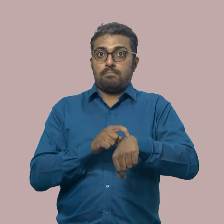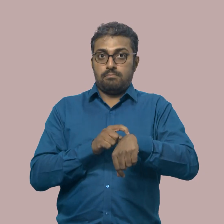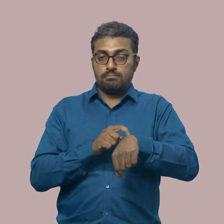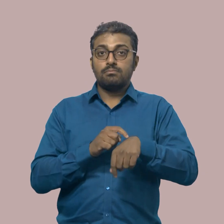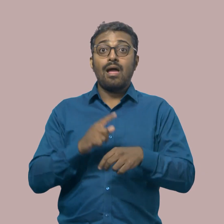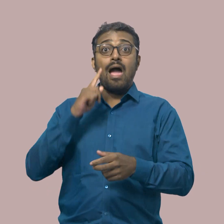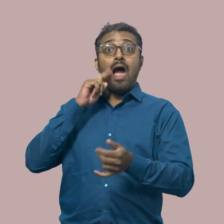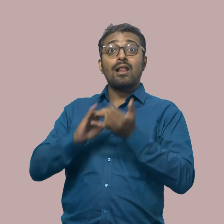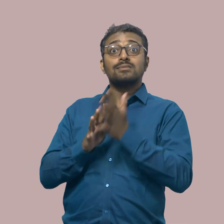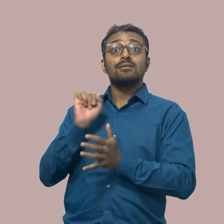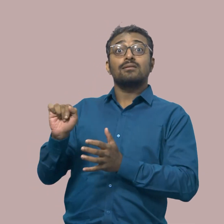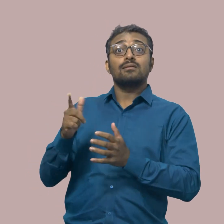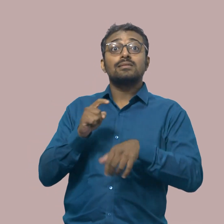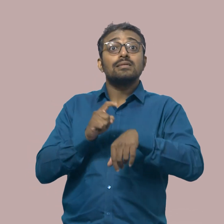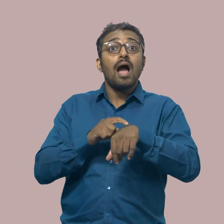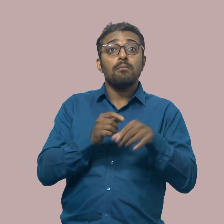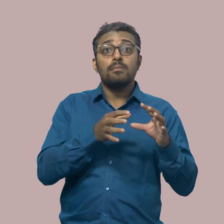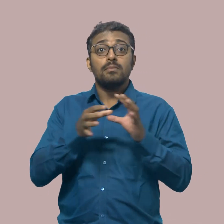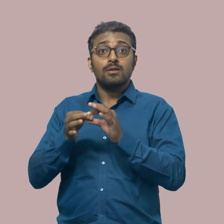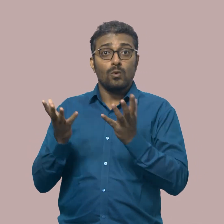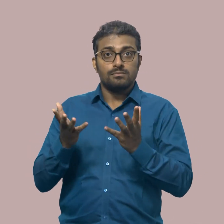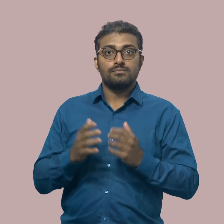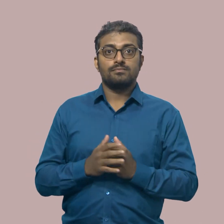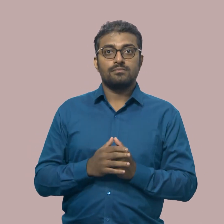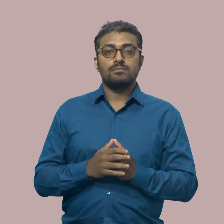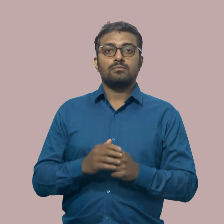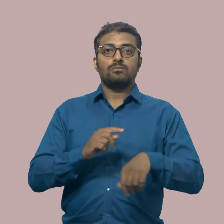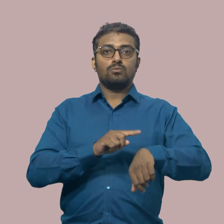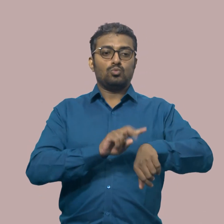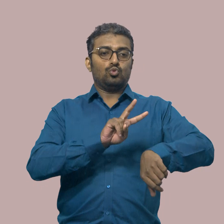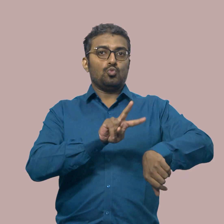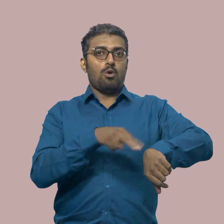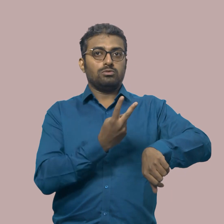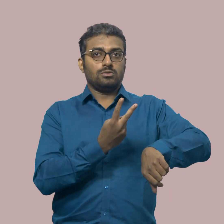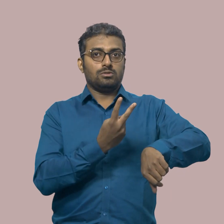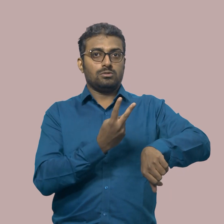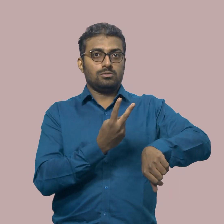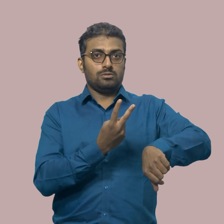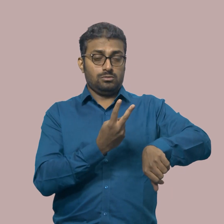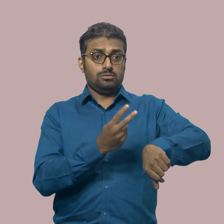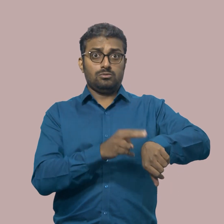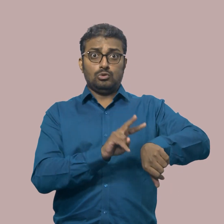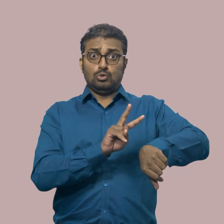If we look at sign for the time in Indian Sign Language, the sign itself usually include the